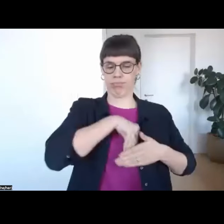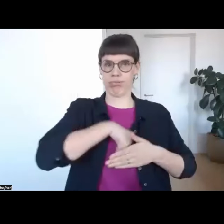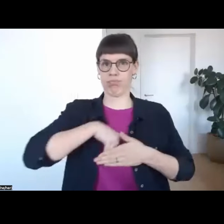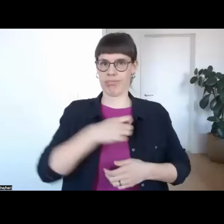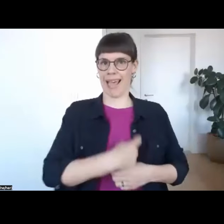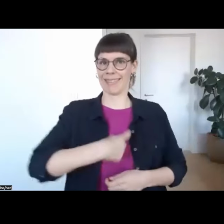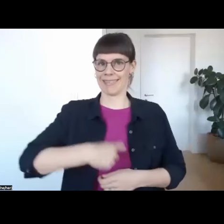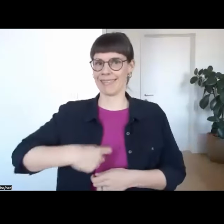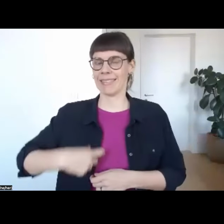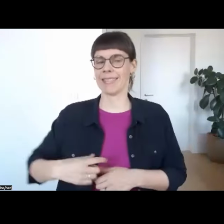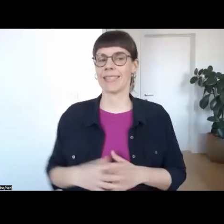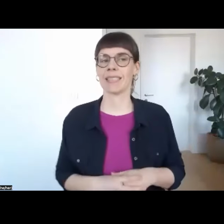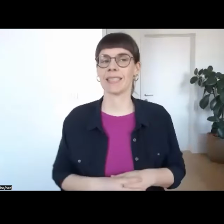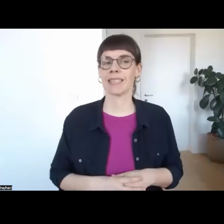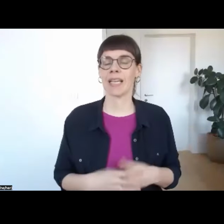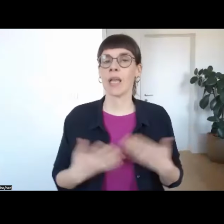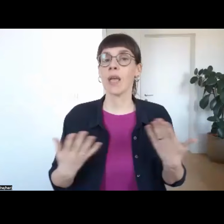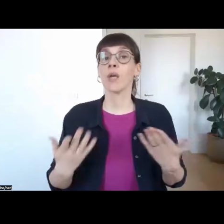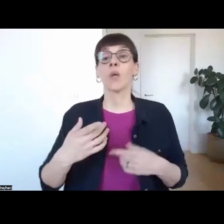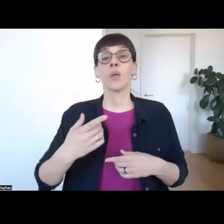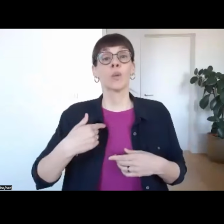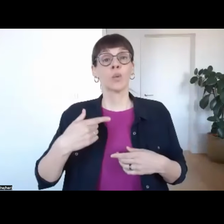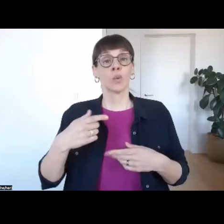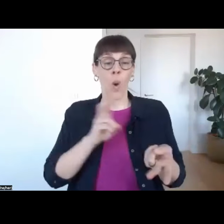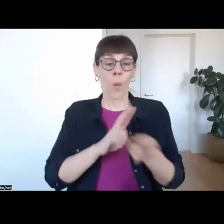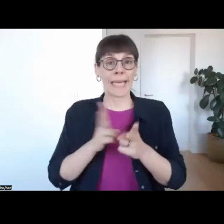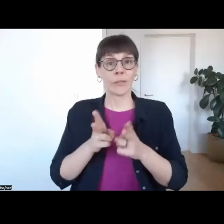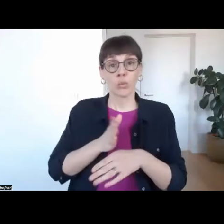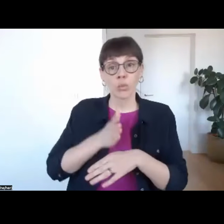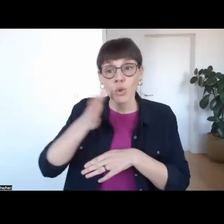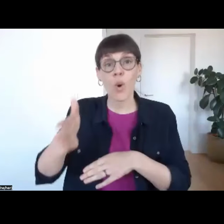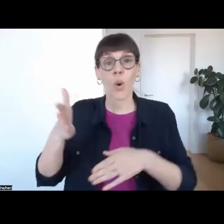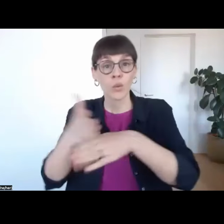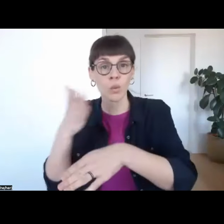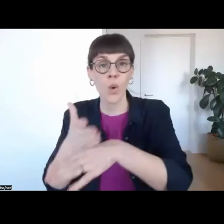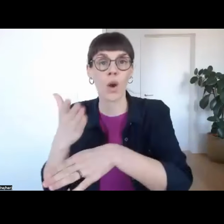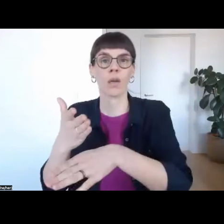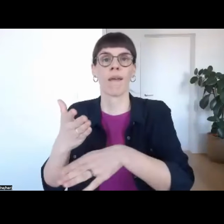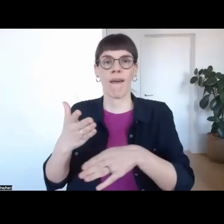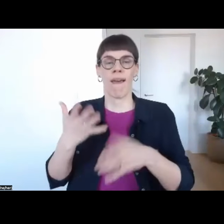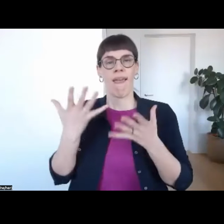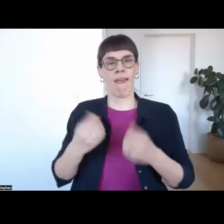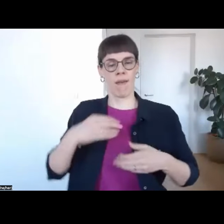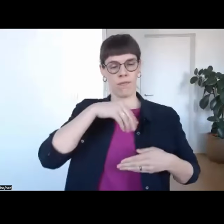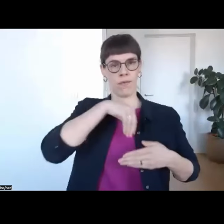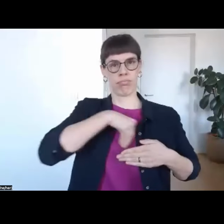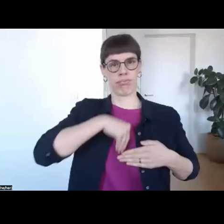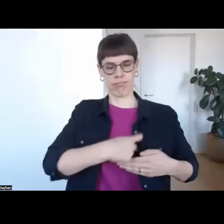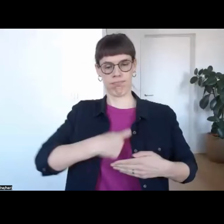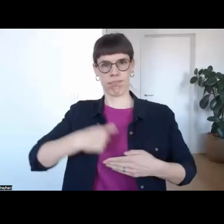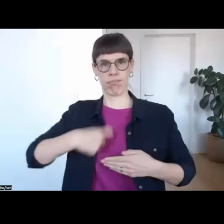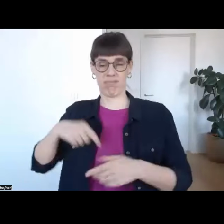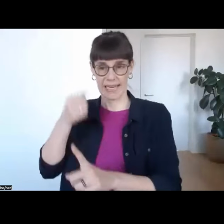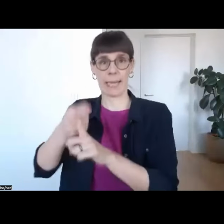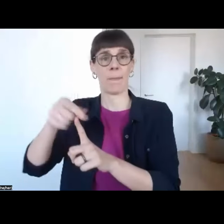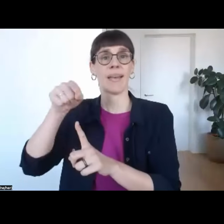So there's a number of elements that sit within me as a person that make up who I am. And so when interpreters are going